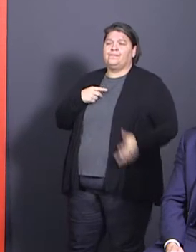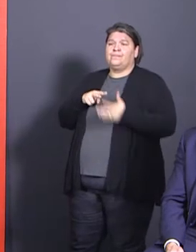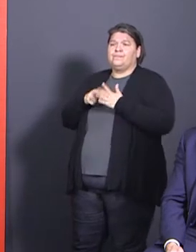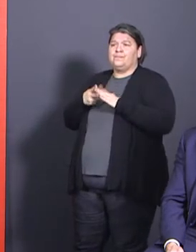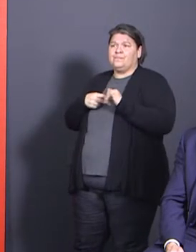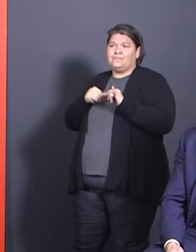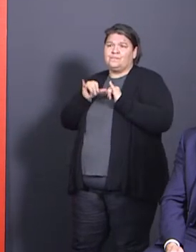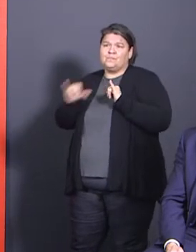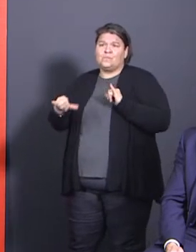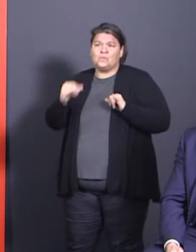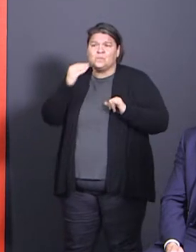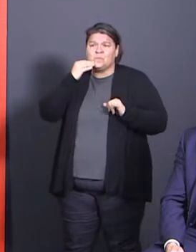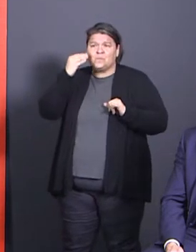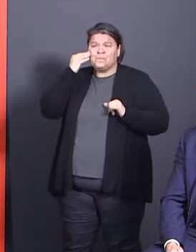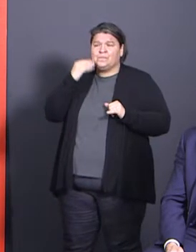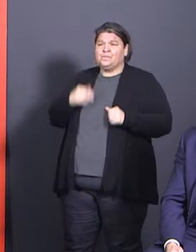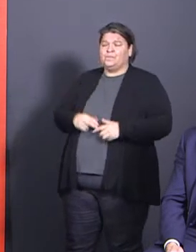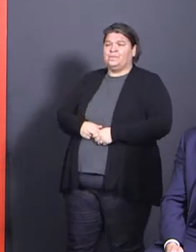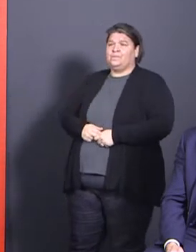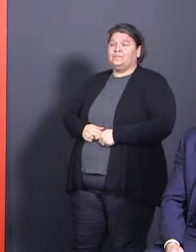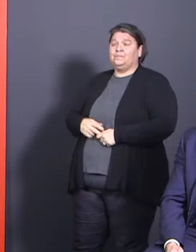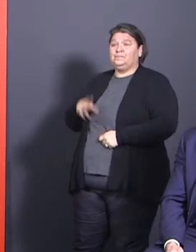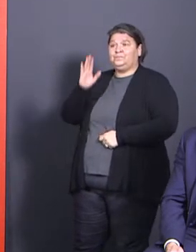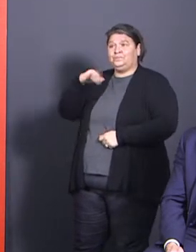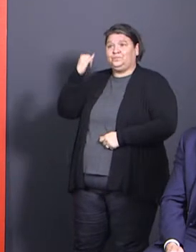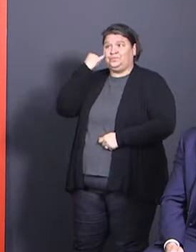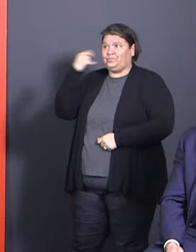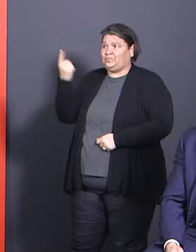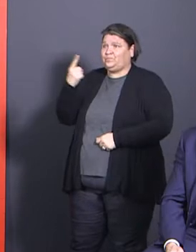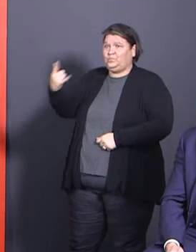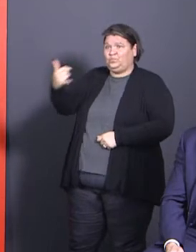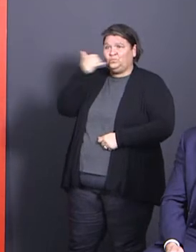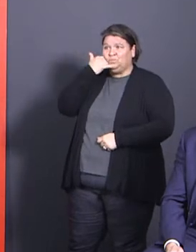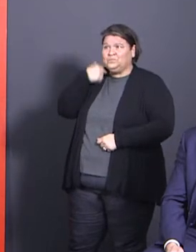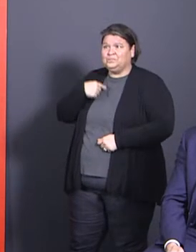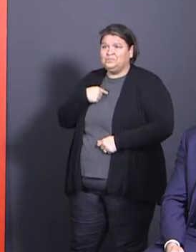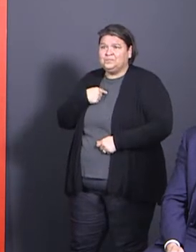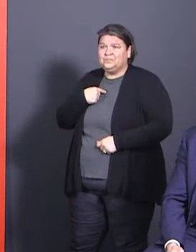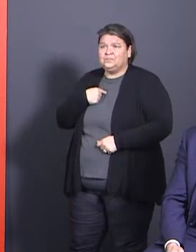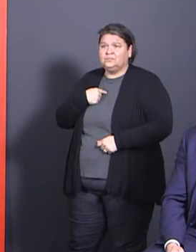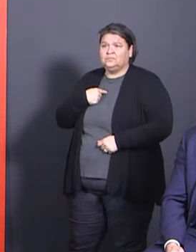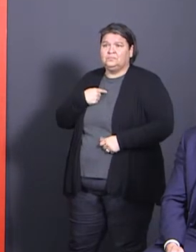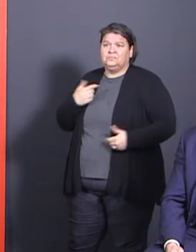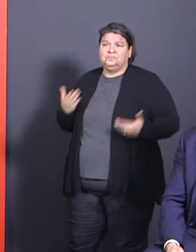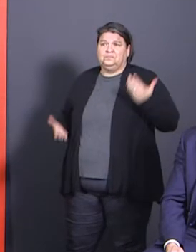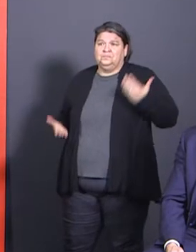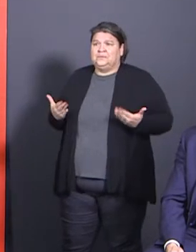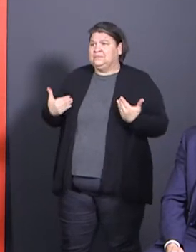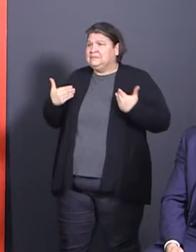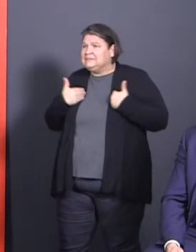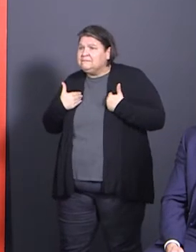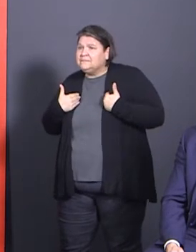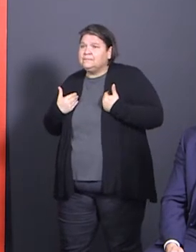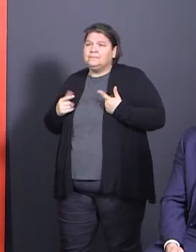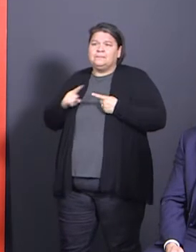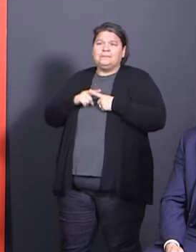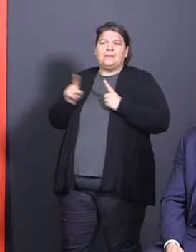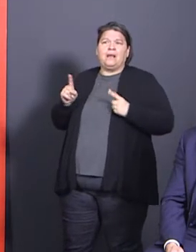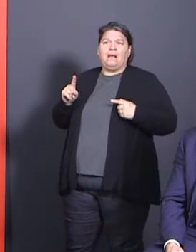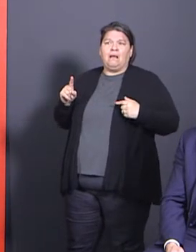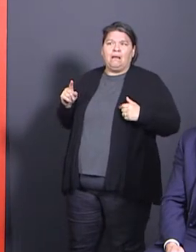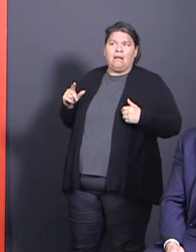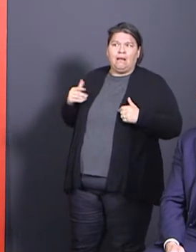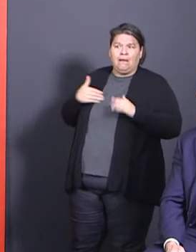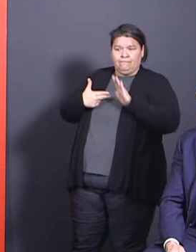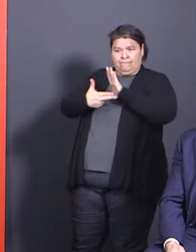was what happens when we have someone who wasn't tracked through the Tarrant County public health system. They're treated and diagnosed in another county, but